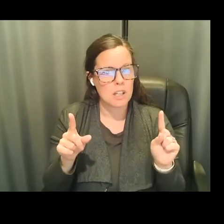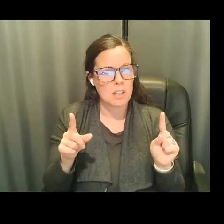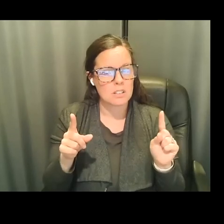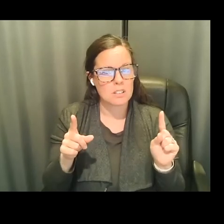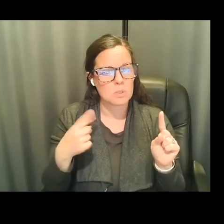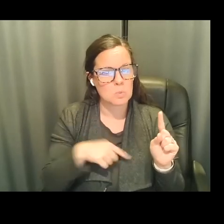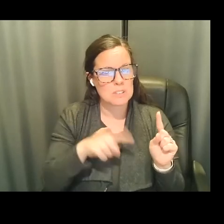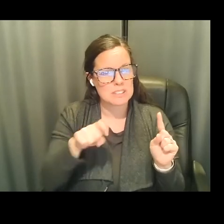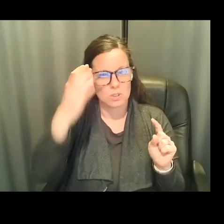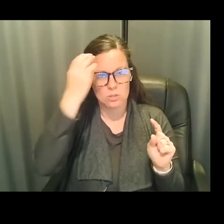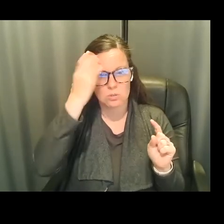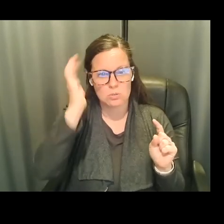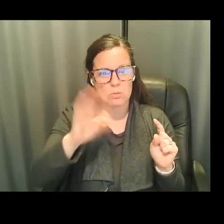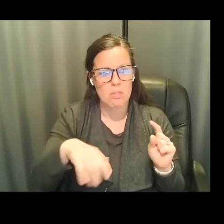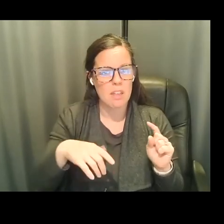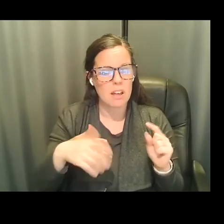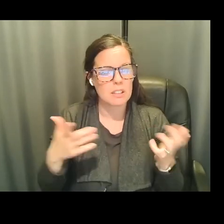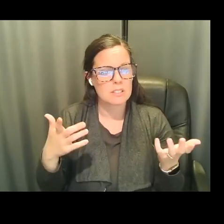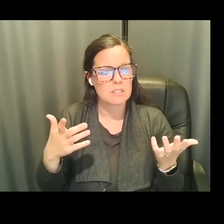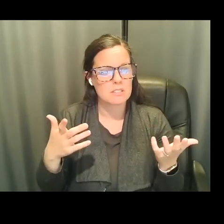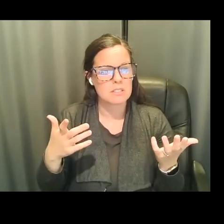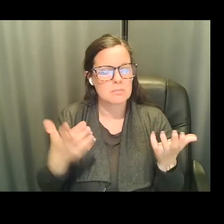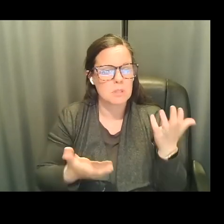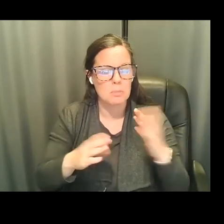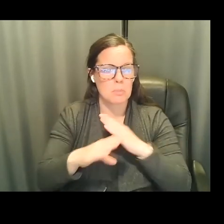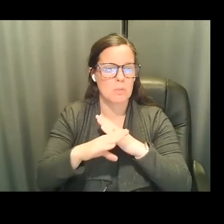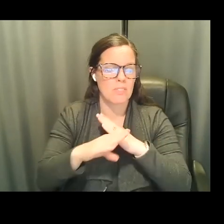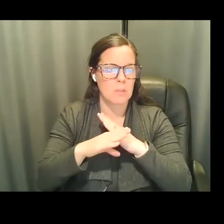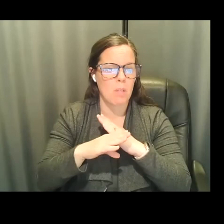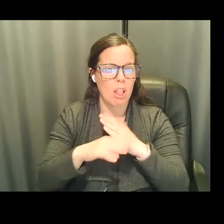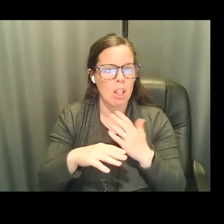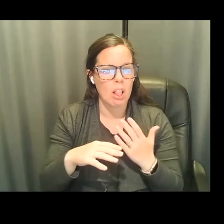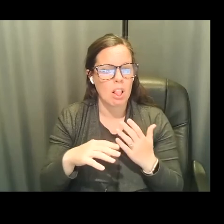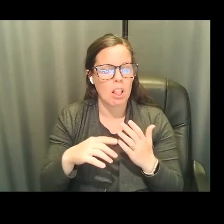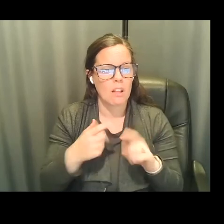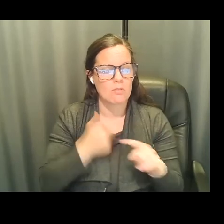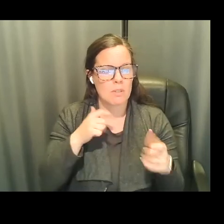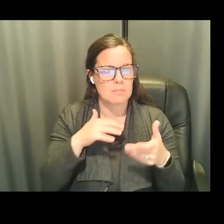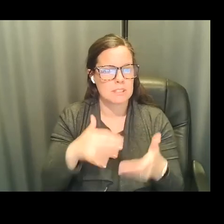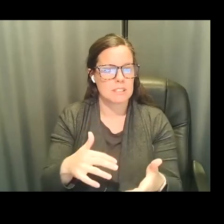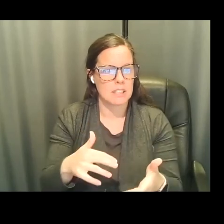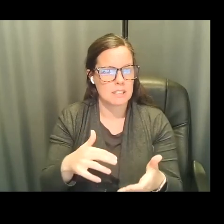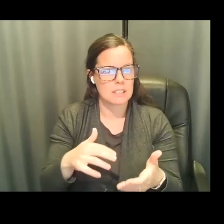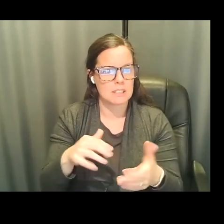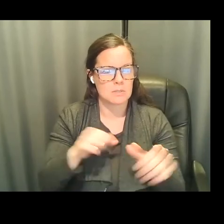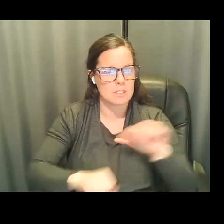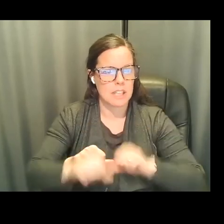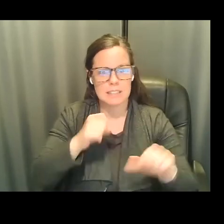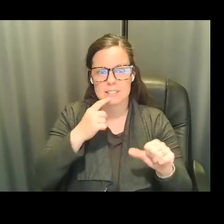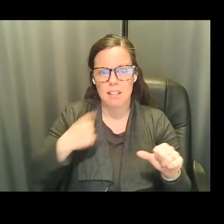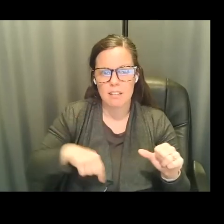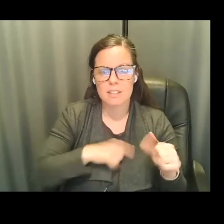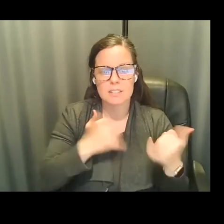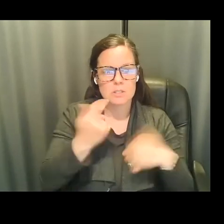know that it's probably preventable based on a lot of studies or a lot of what science tells us today, that some